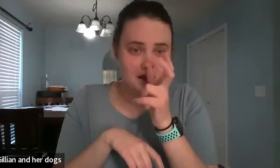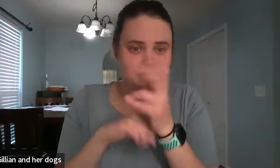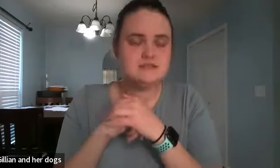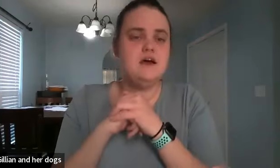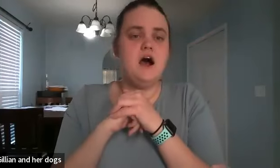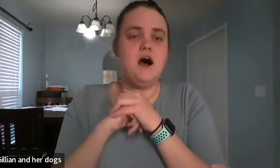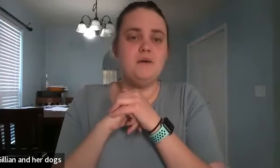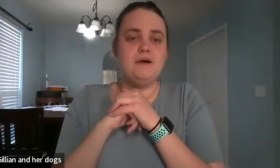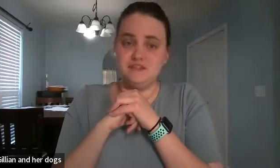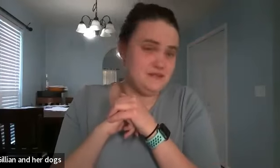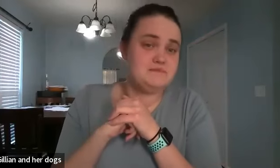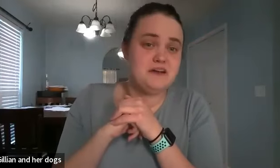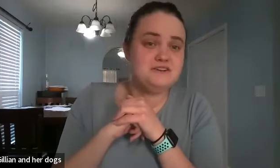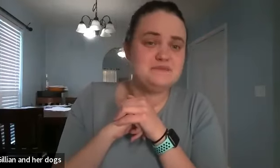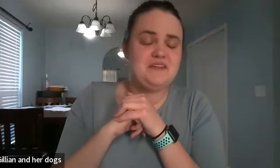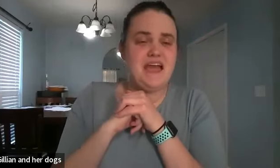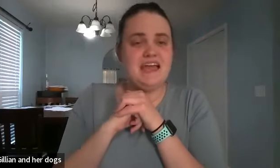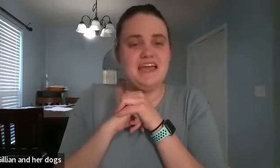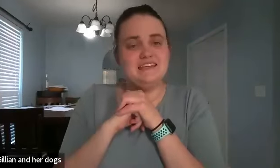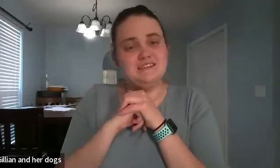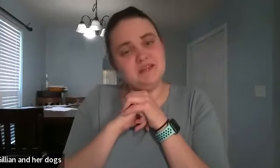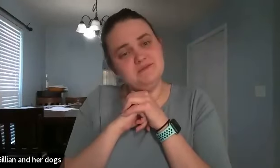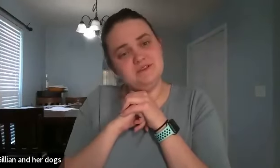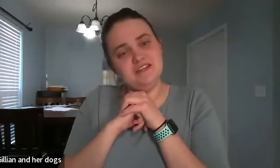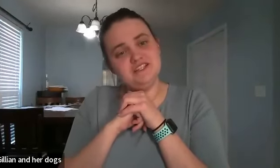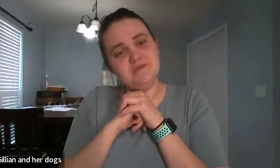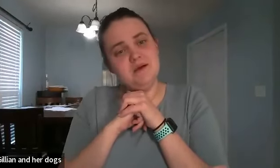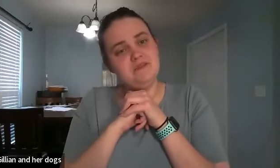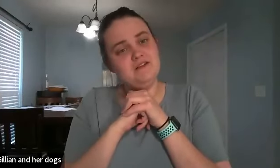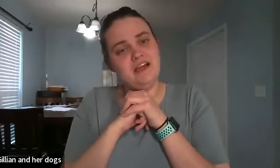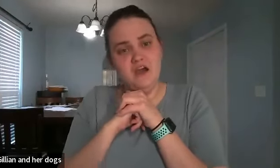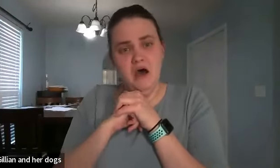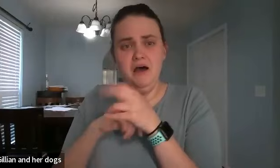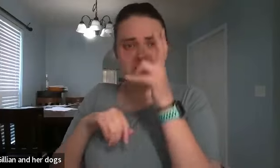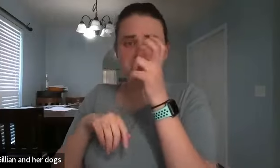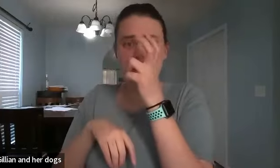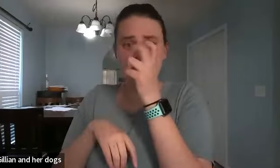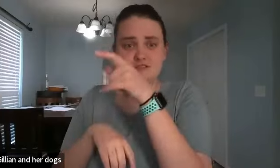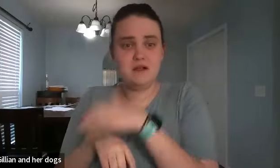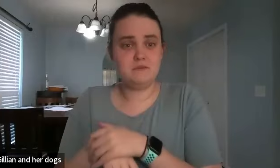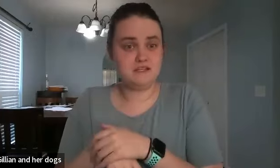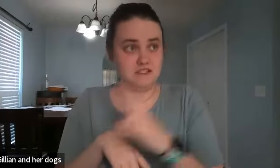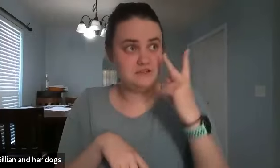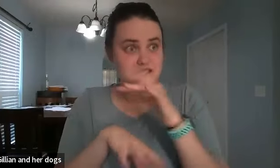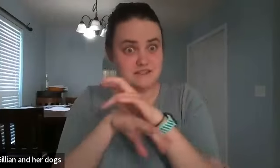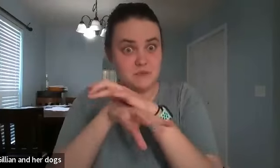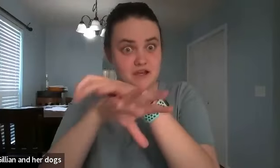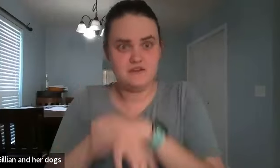bugs, and they don't like spiders. And sometimes when they just come up and they're like, oh, there's a bug. I'm like, do you see the spider? And they're